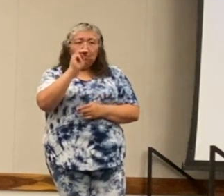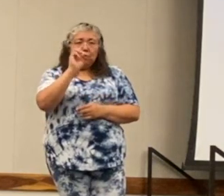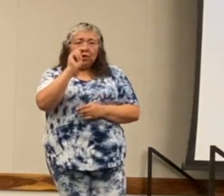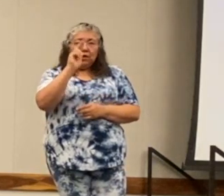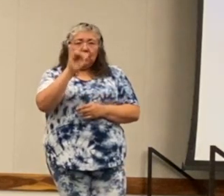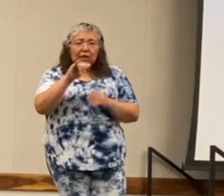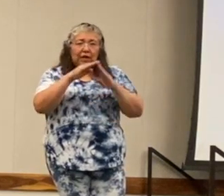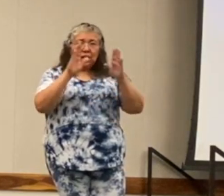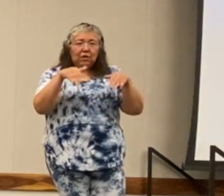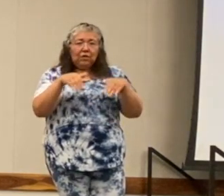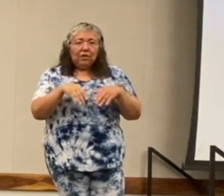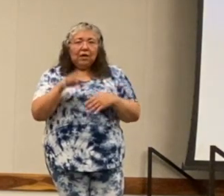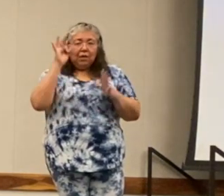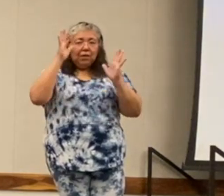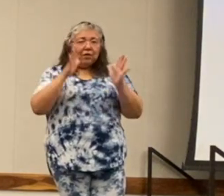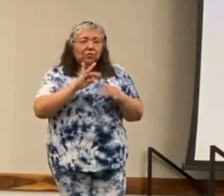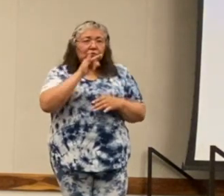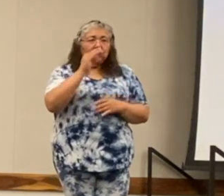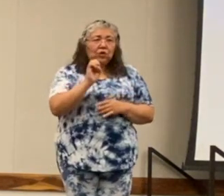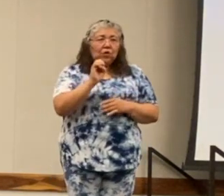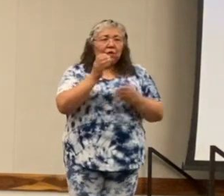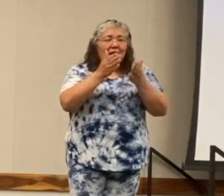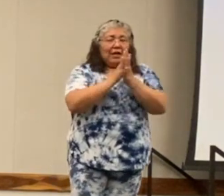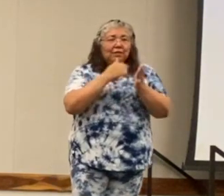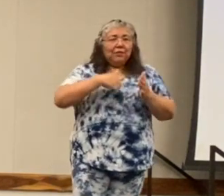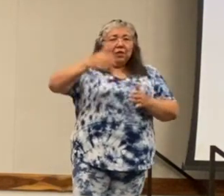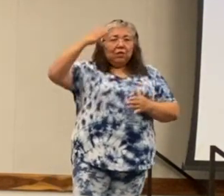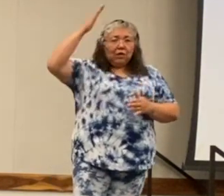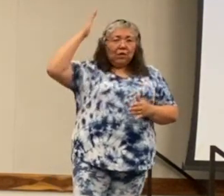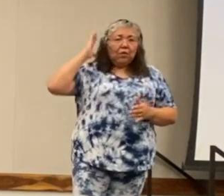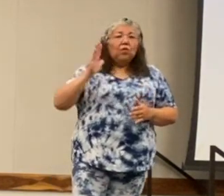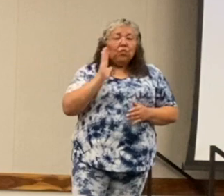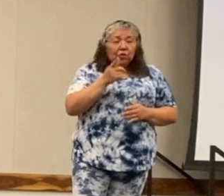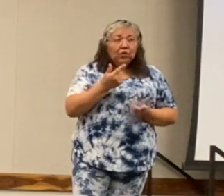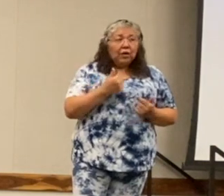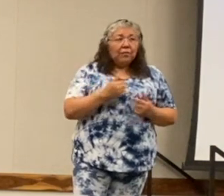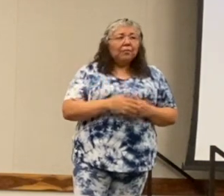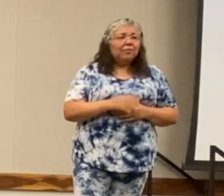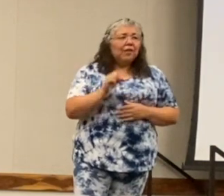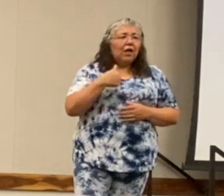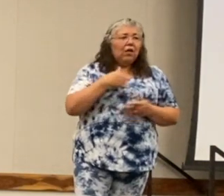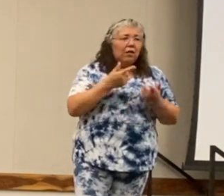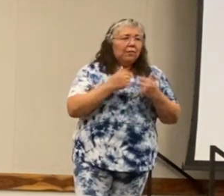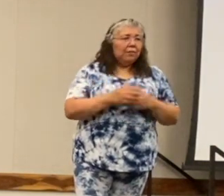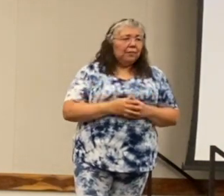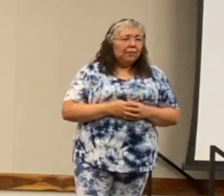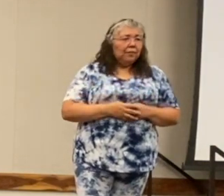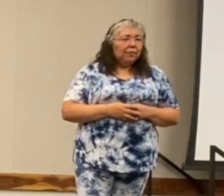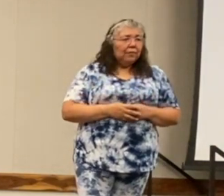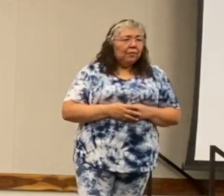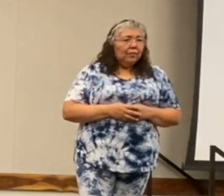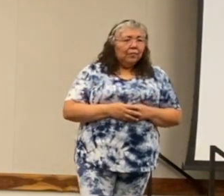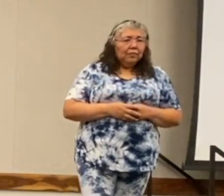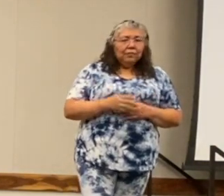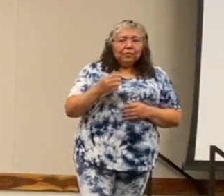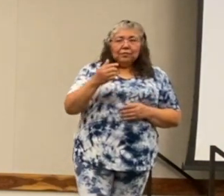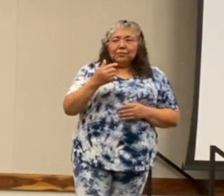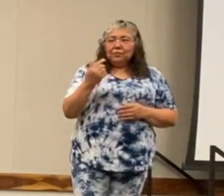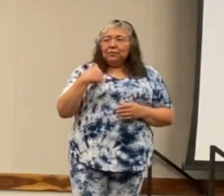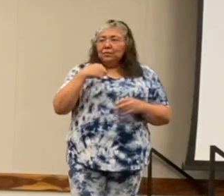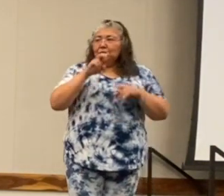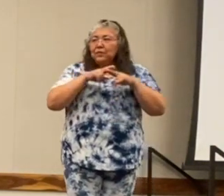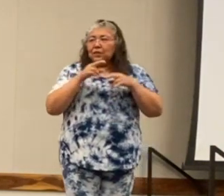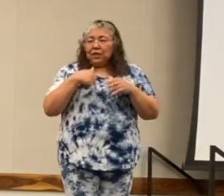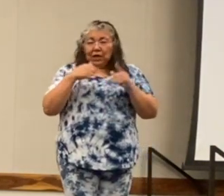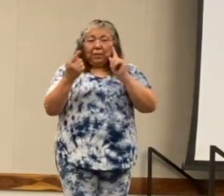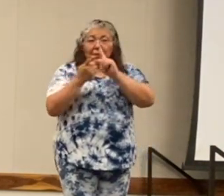In fact, Pastor Joe asked me a long time ago, will you come? Yeah, I'll come. And I got to sit there and I got to meet some of